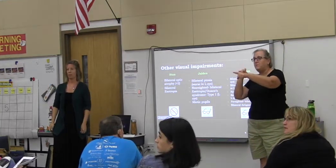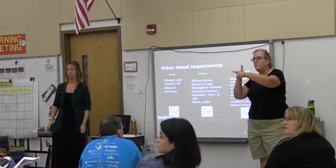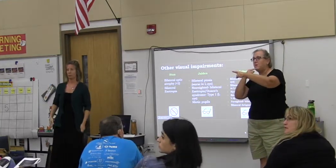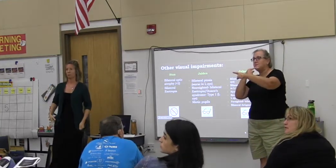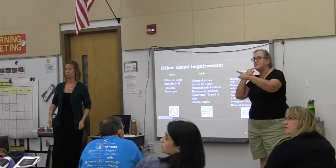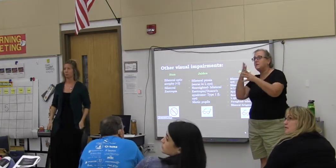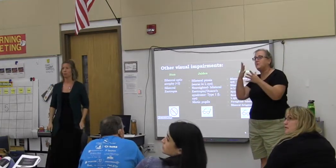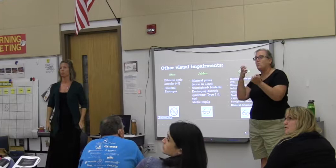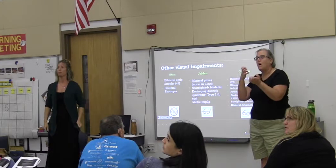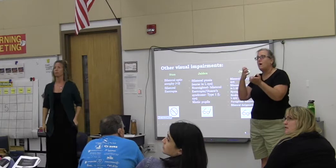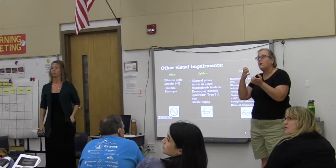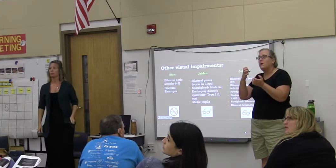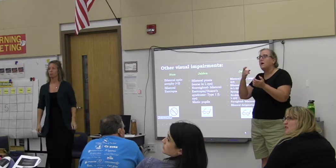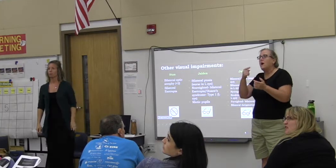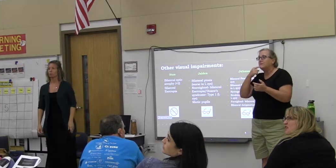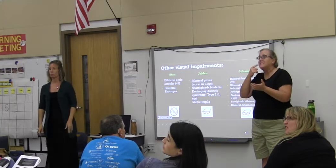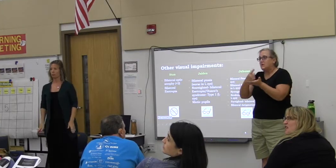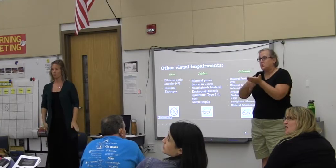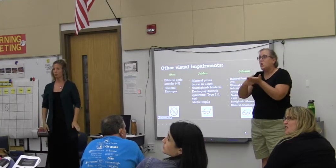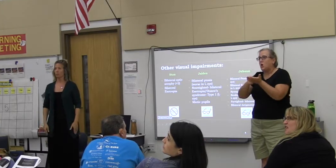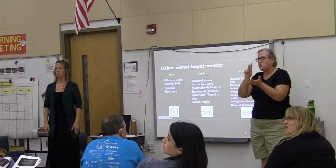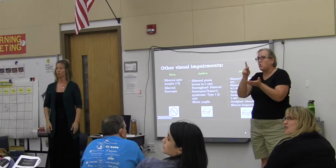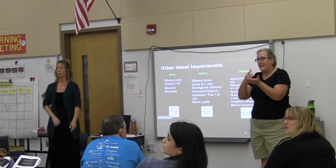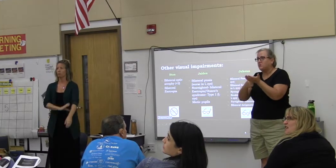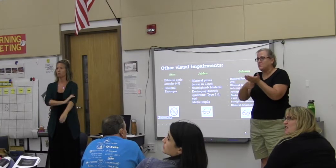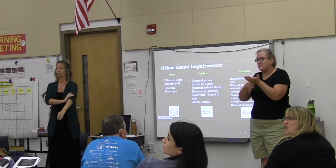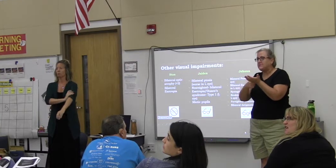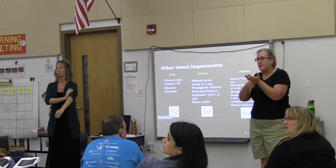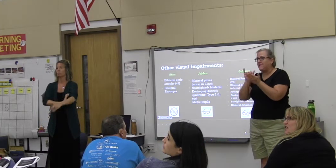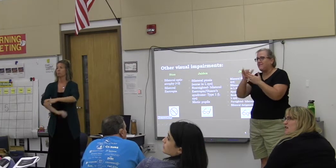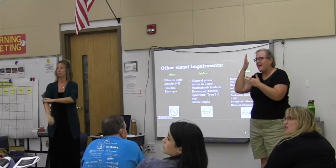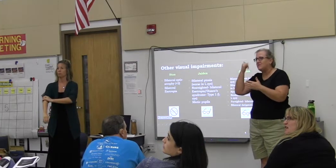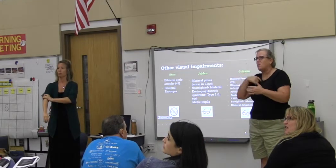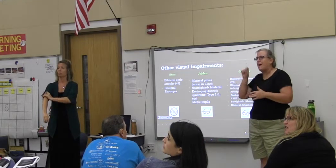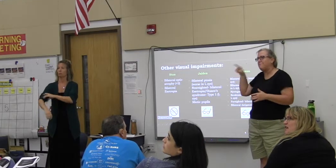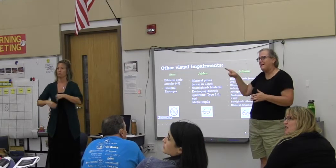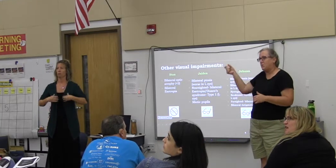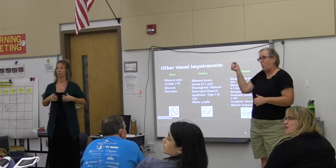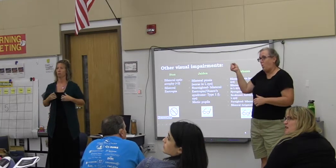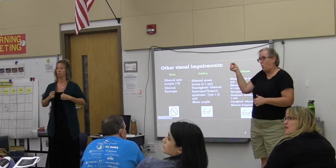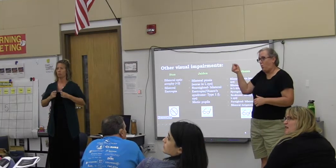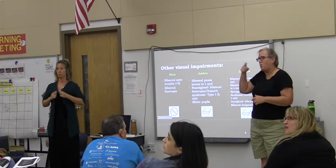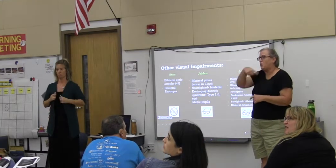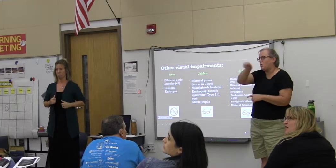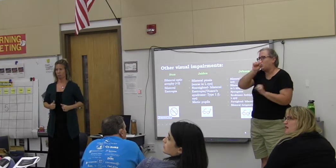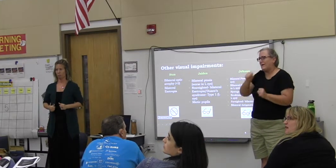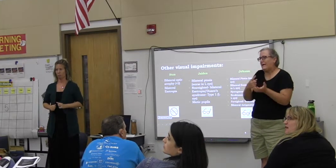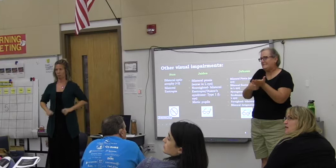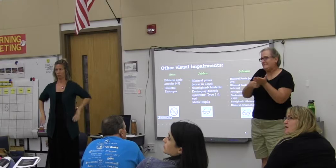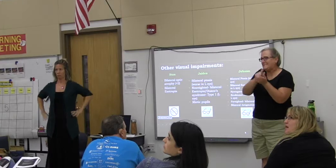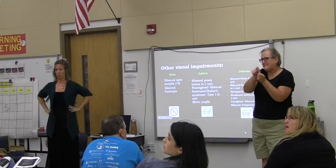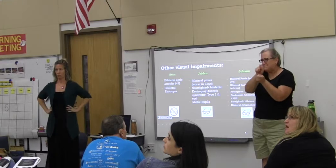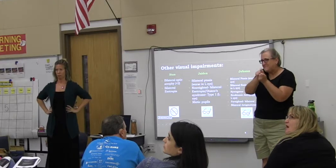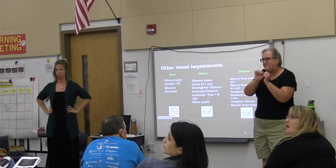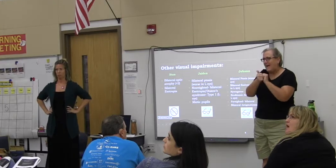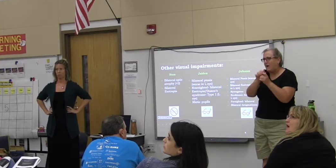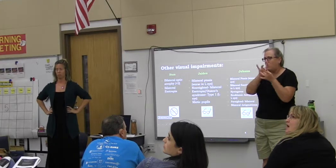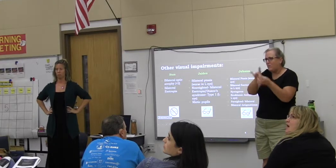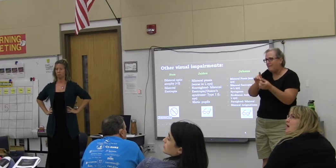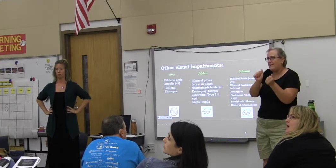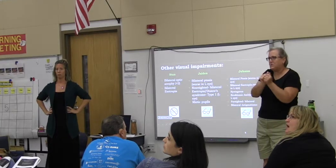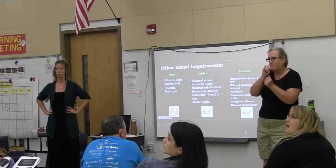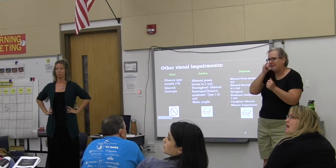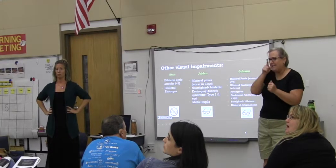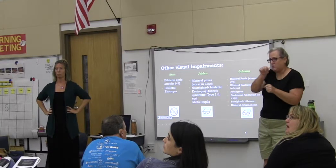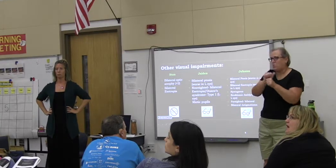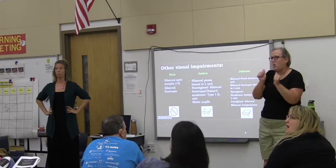But I want to say it's okay to discuss the kid. That's why I was asking to hold for a minute so you guys can see specifically how it relates to the kid you